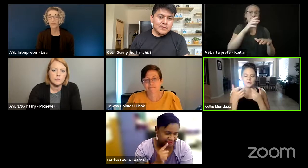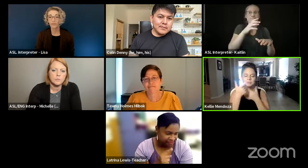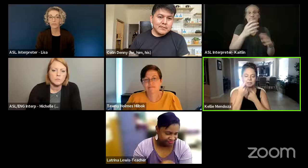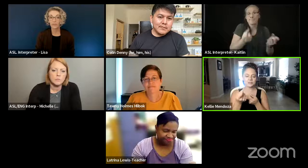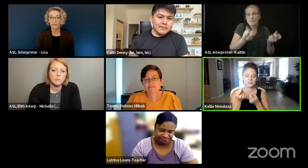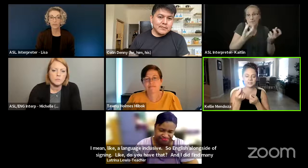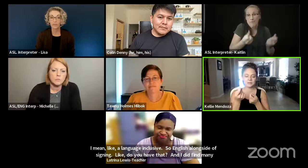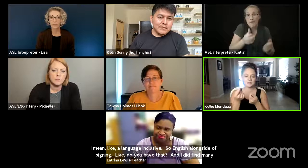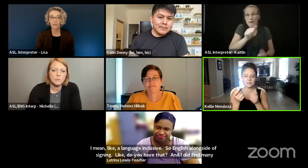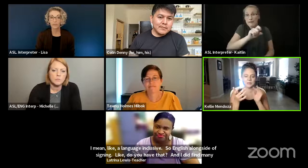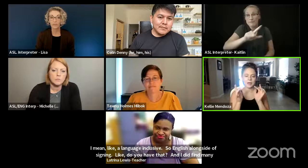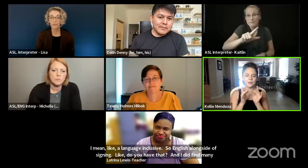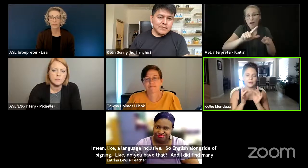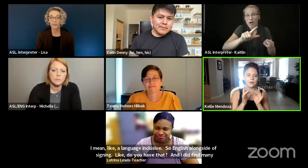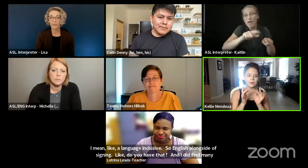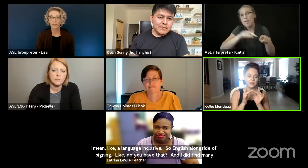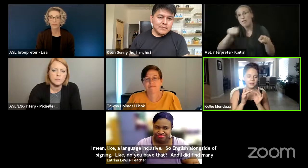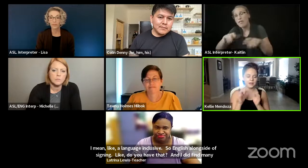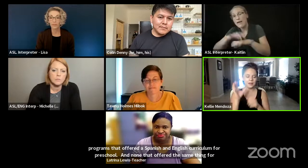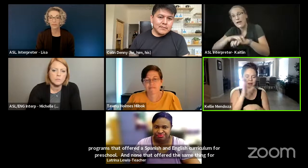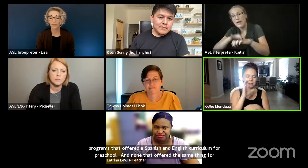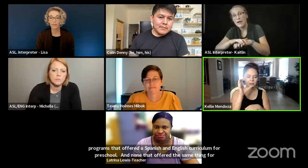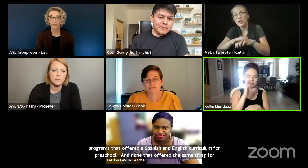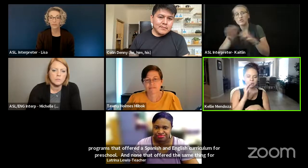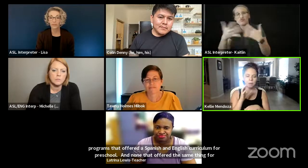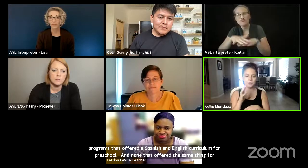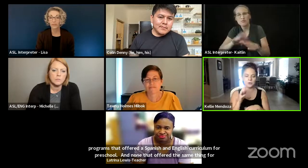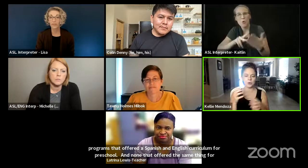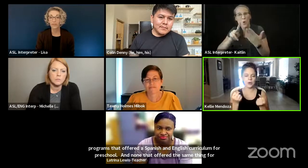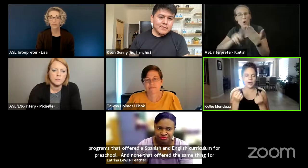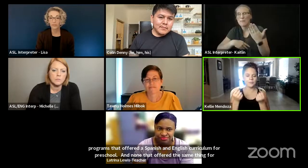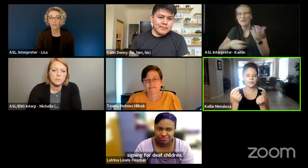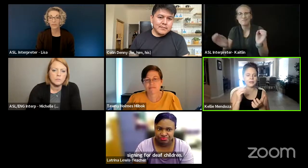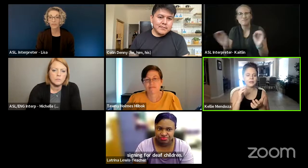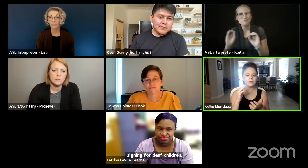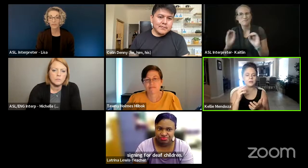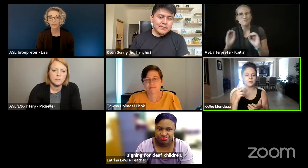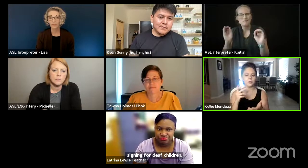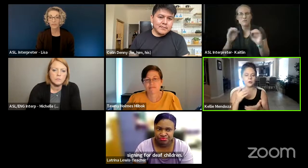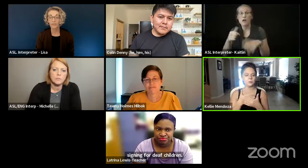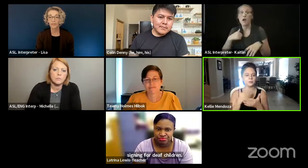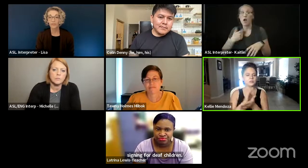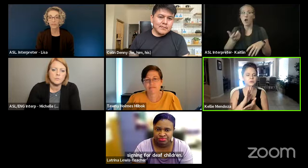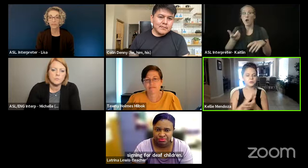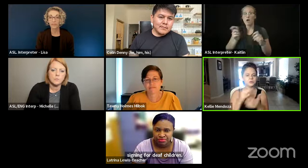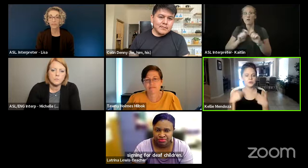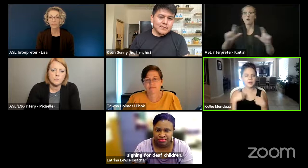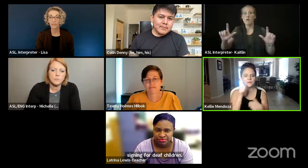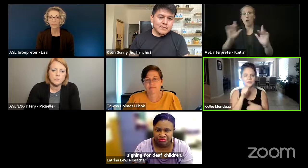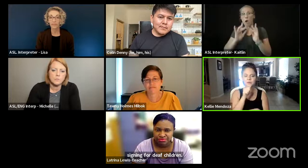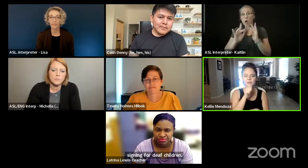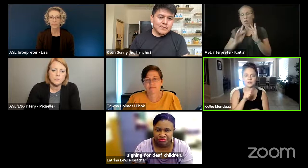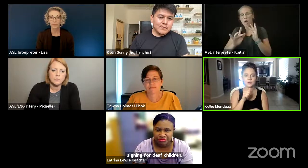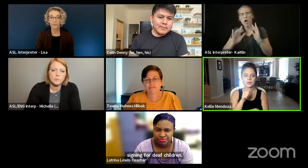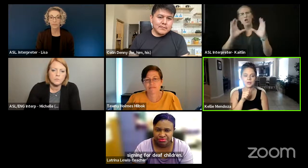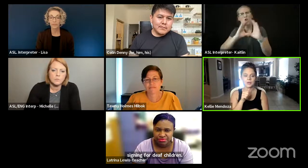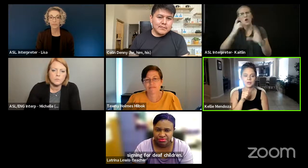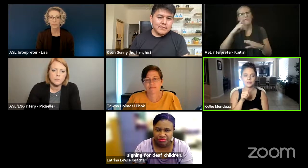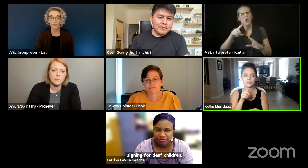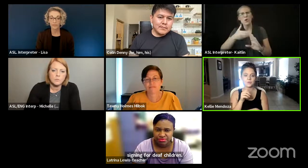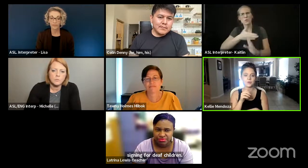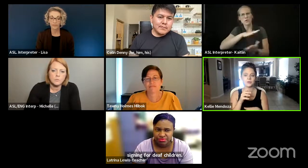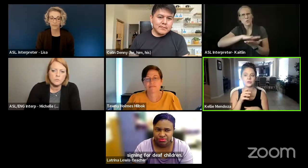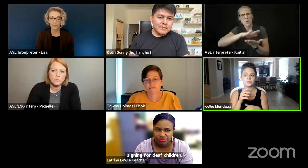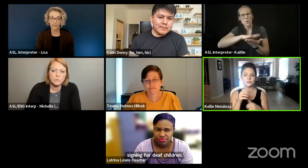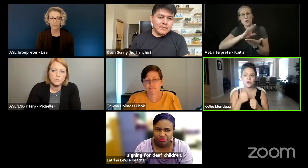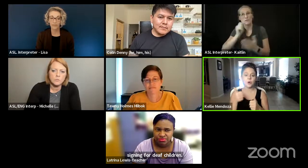So it was interesting to me. I went online and I looked up, how many, preschools do we have in Arizona?